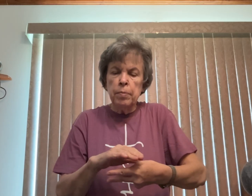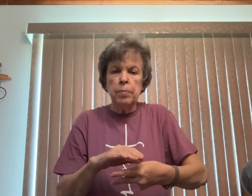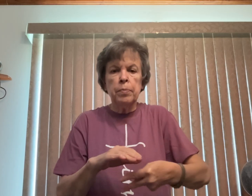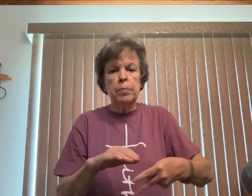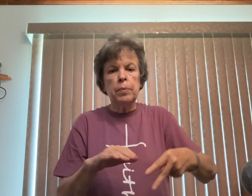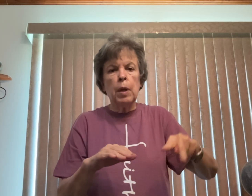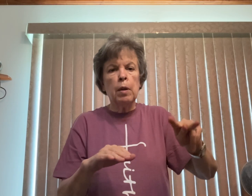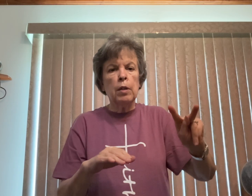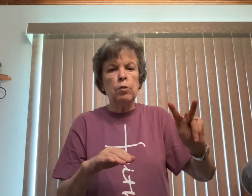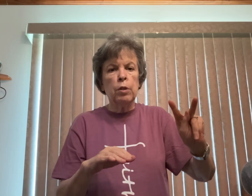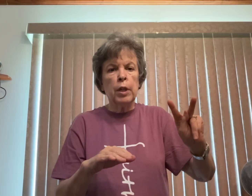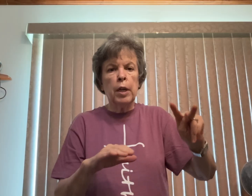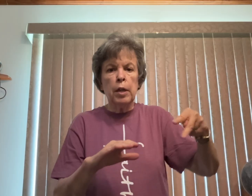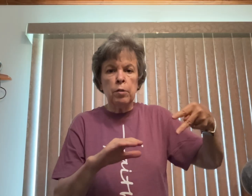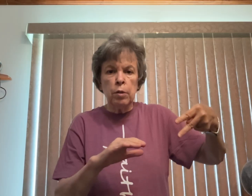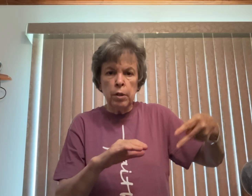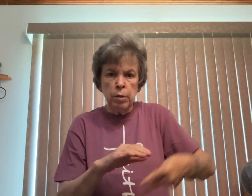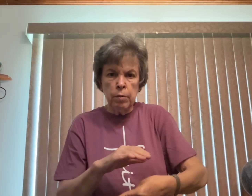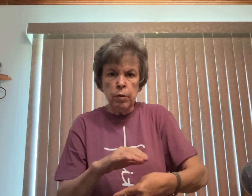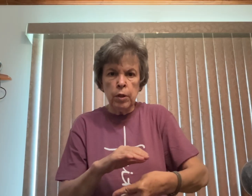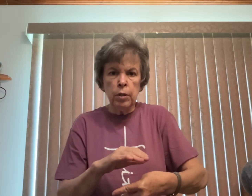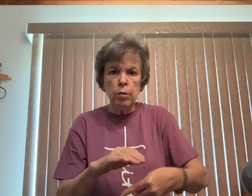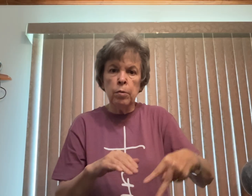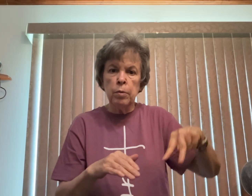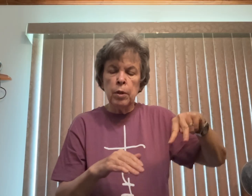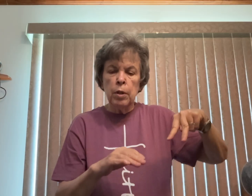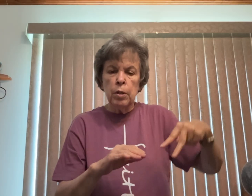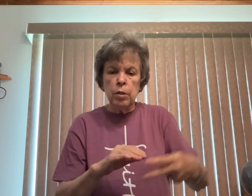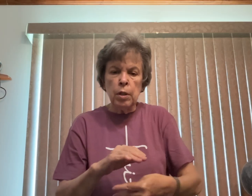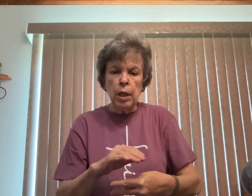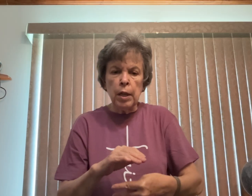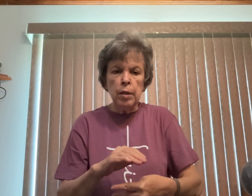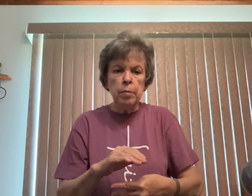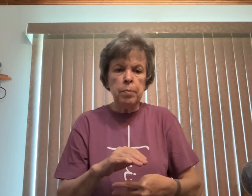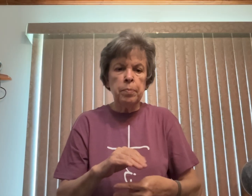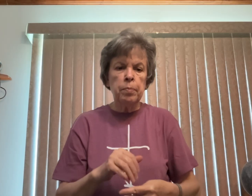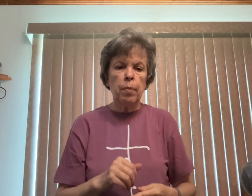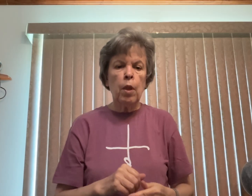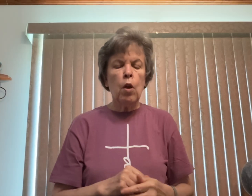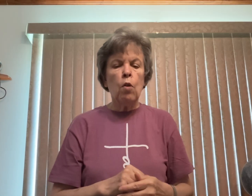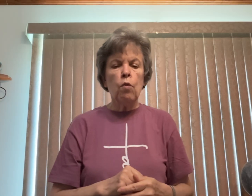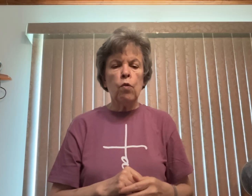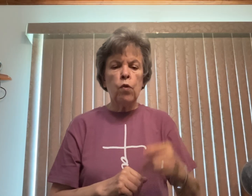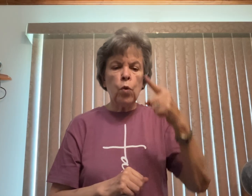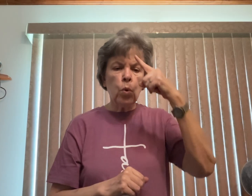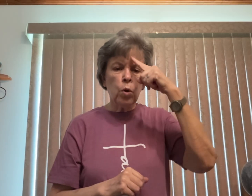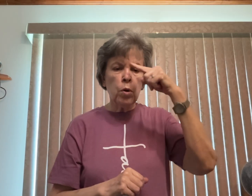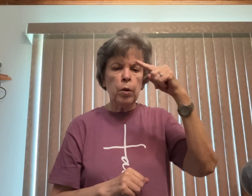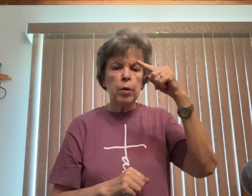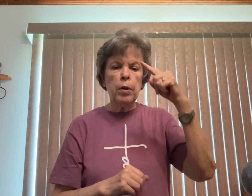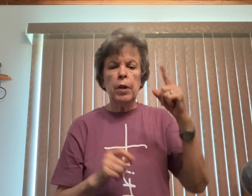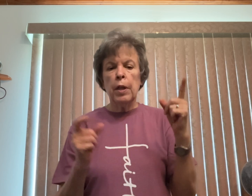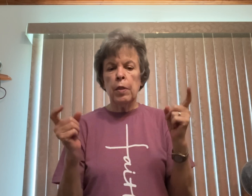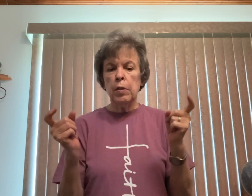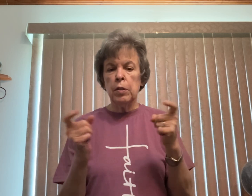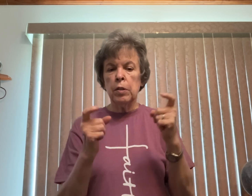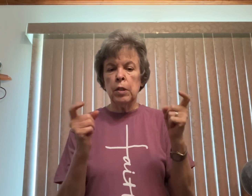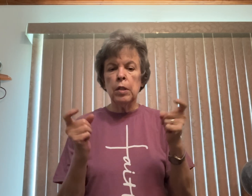I do a K under there for kill. Slain. for the